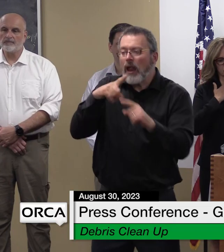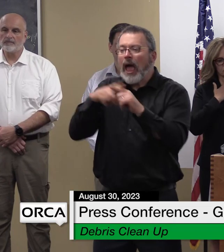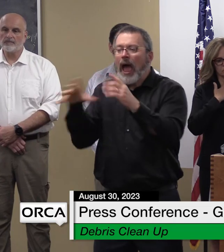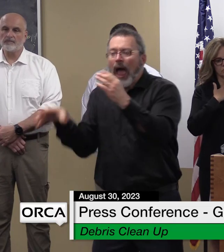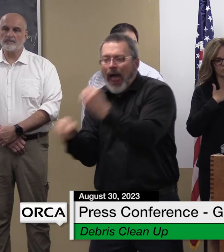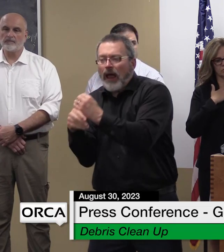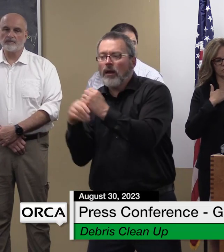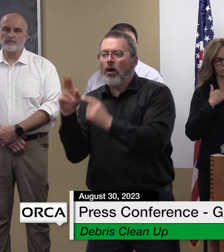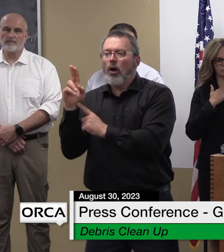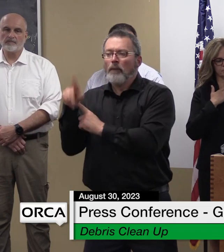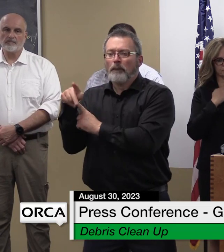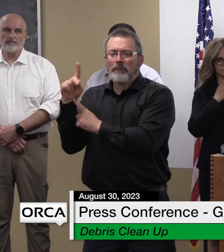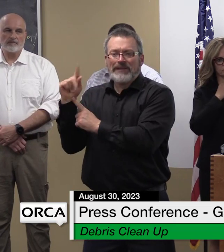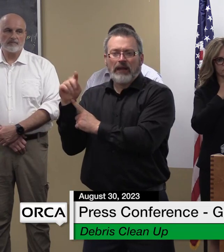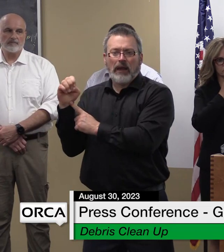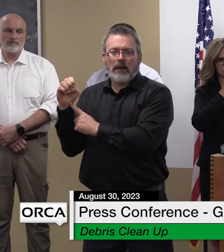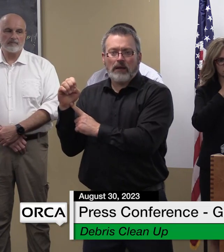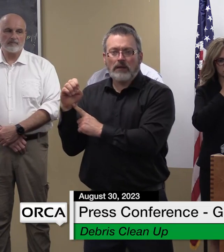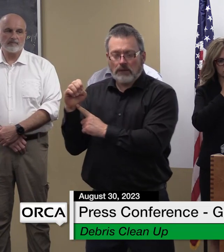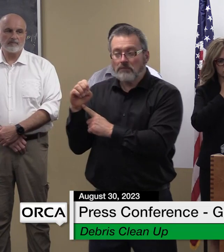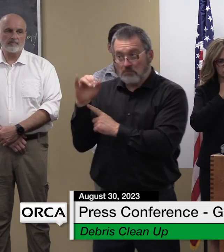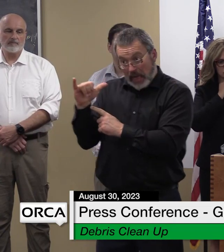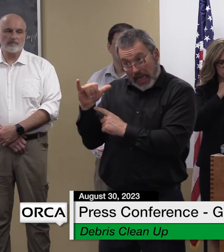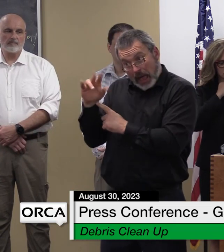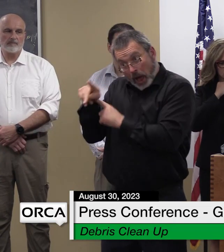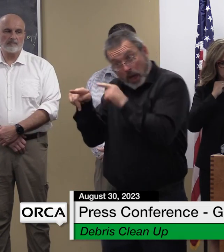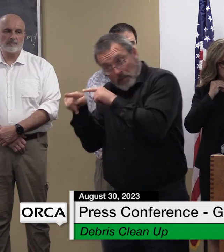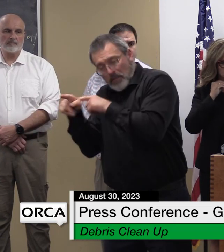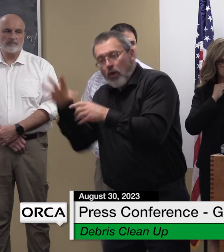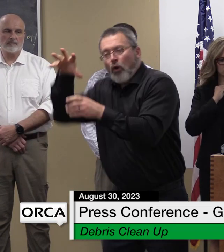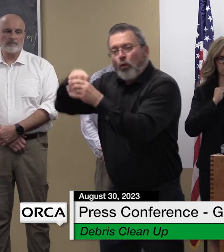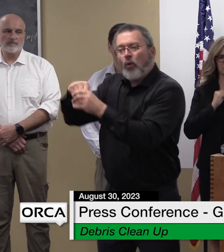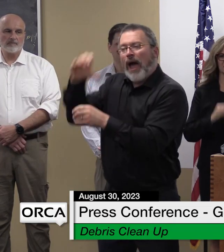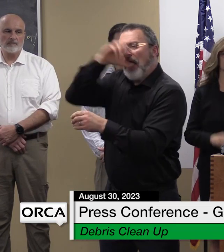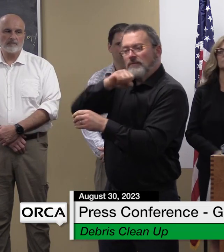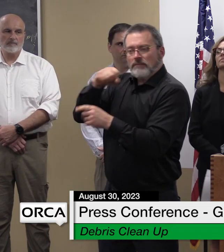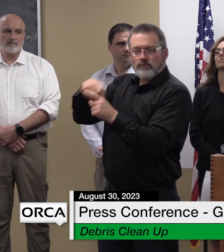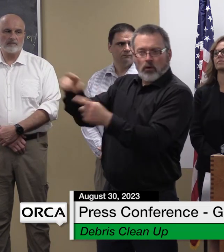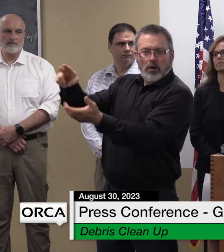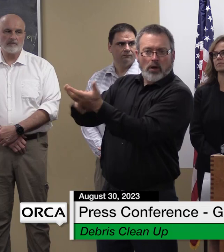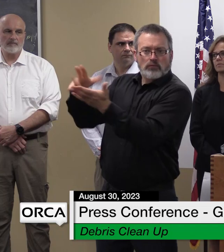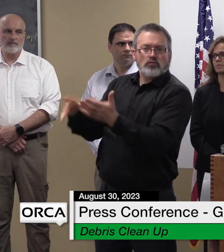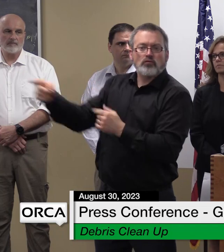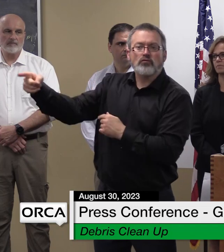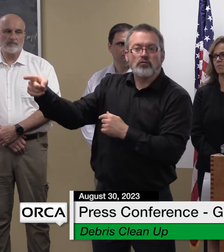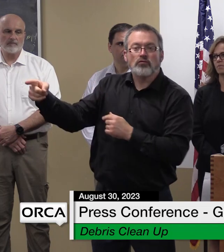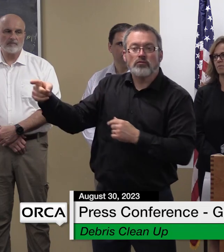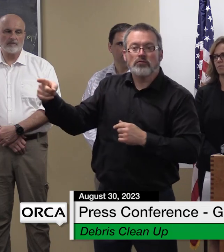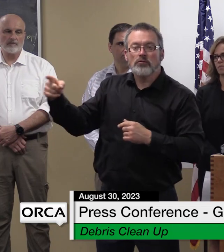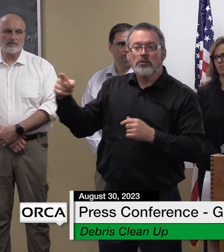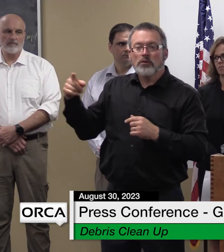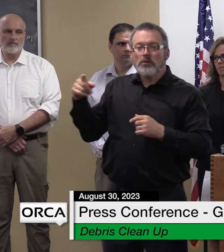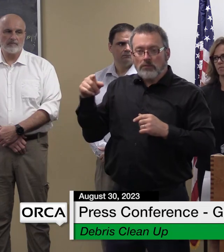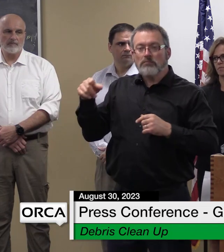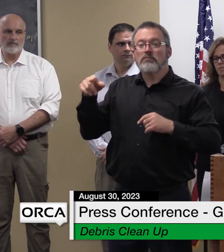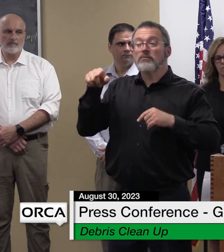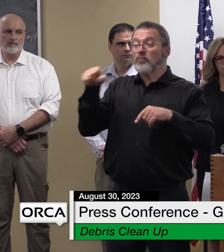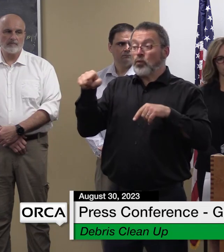The appeals letter must explain the reason for the appeal and must be signed by the applicant themselves